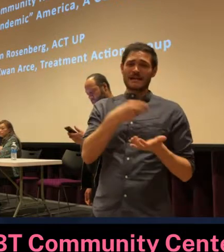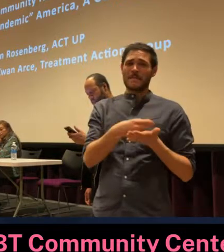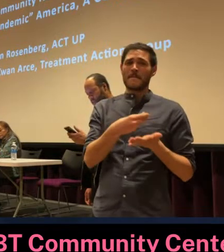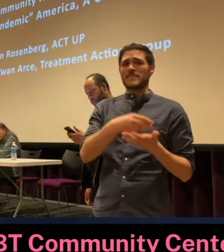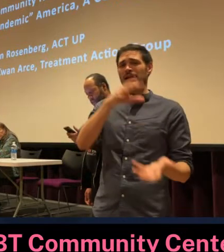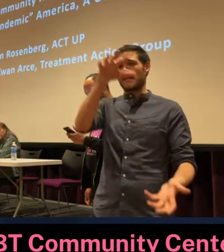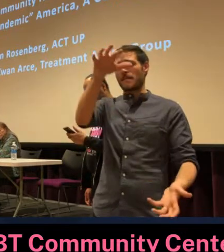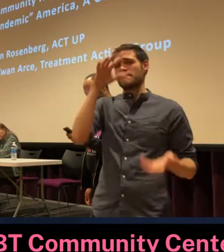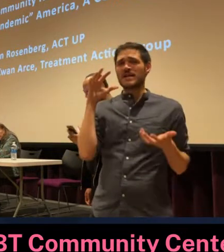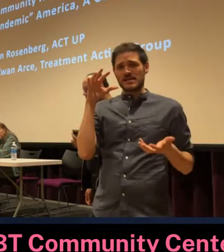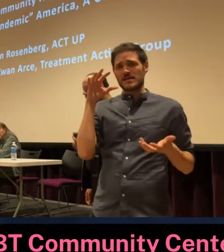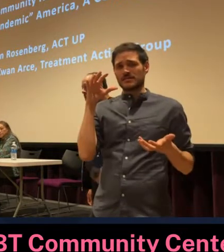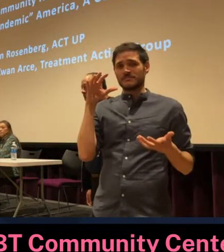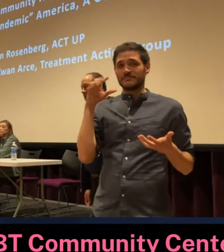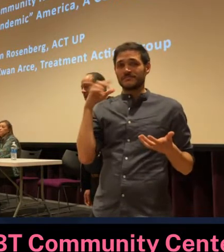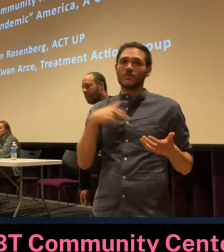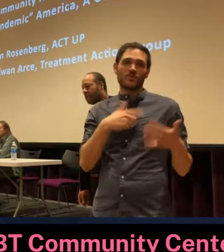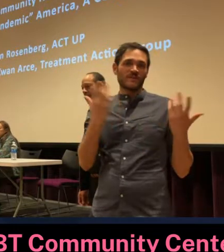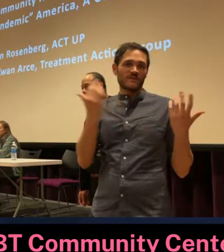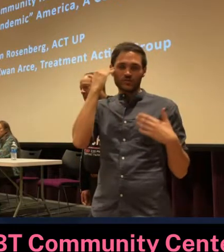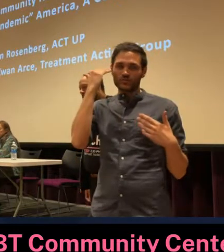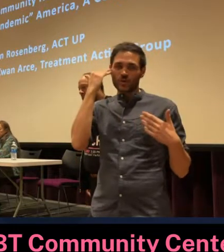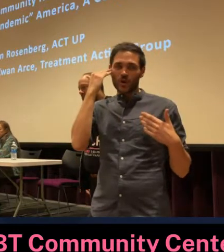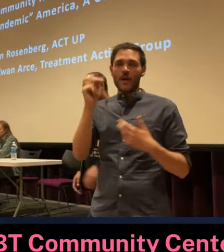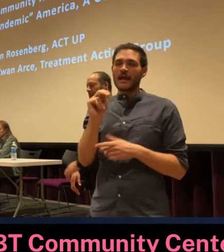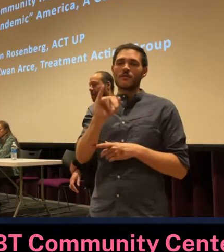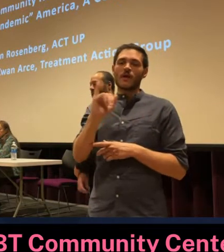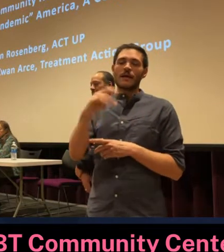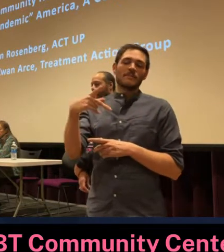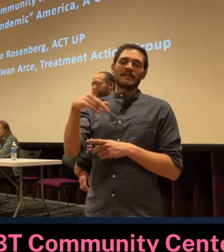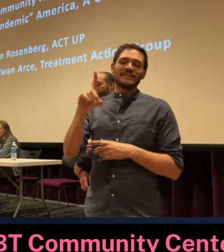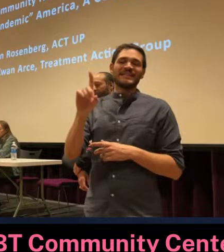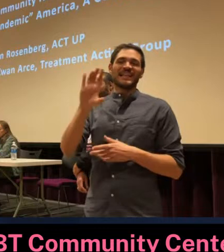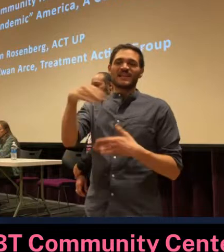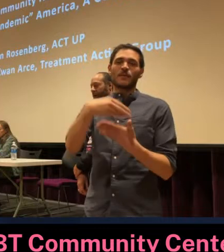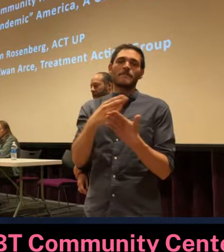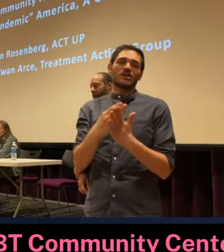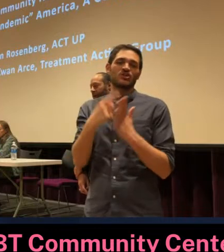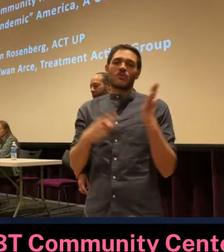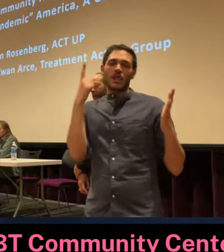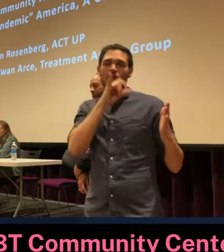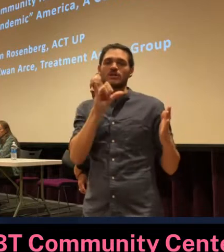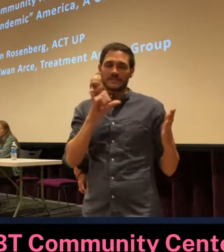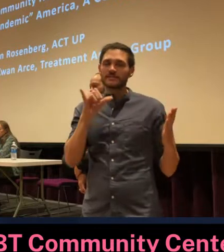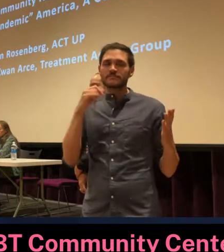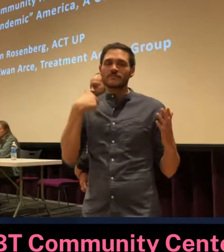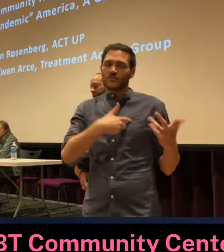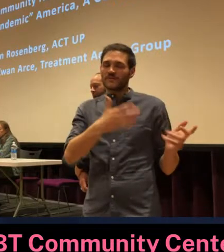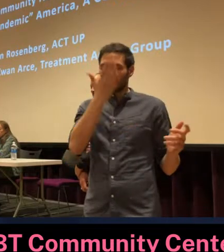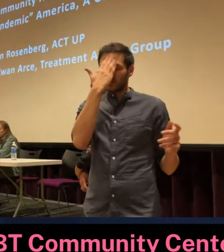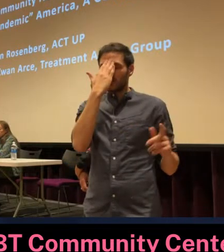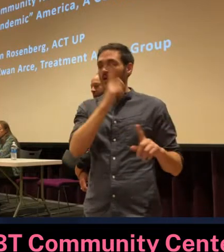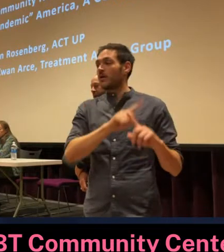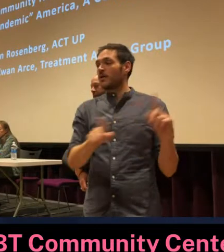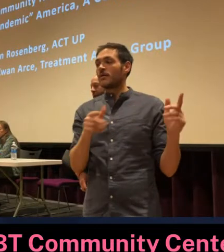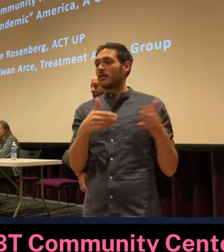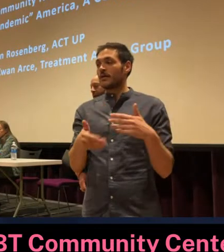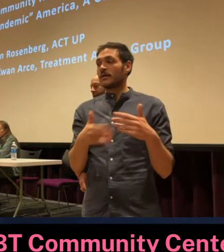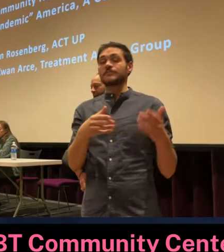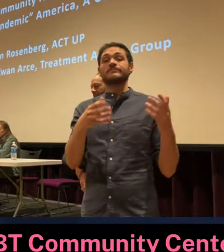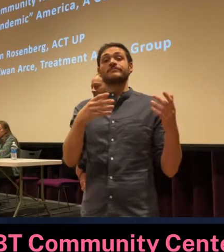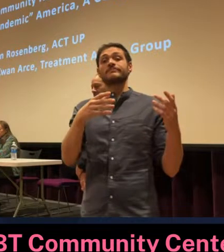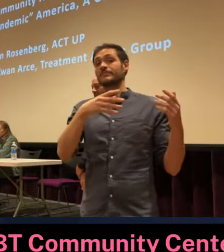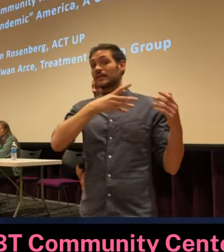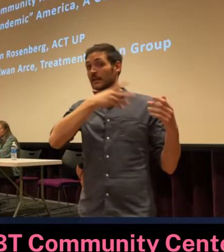what the NYPD budget is. And we're hearing a lot of the migrant situation, that the hundreds of millions of dollars are being